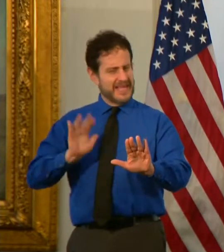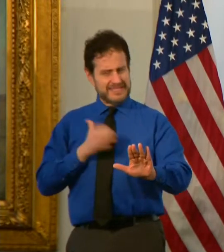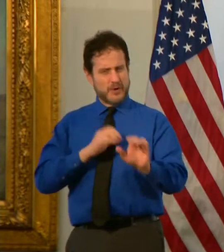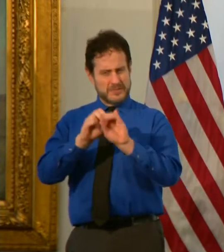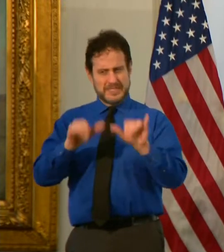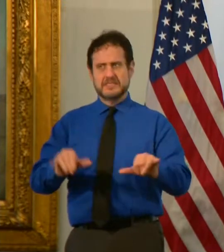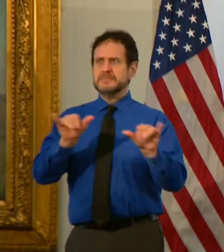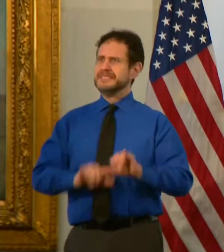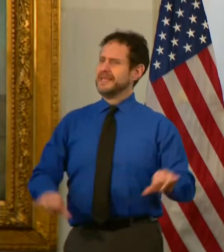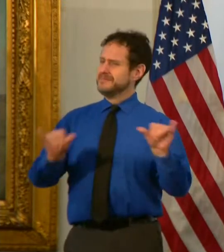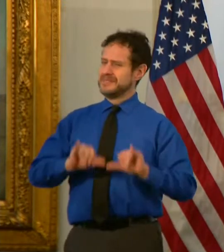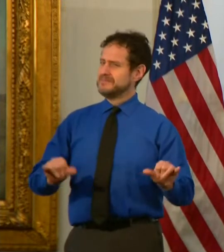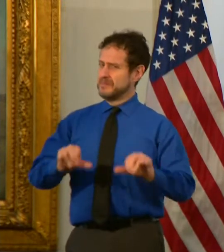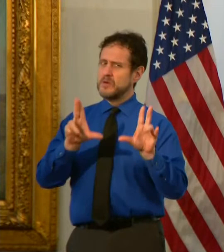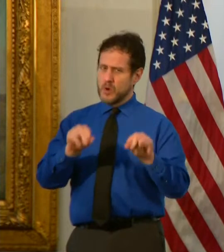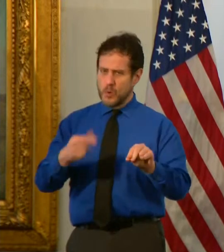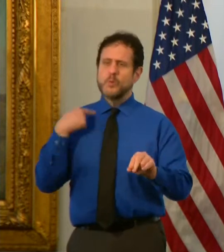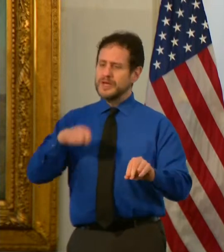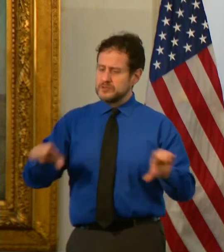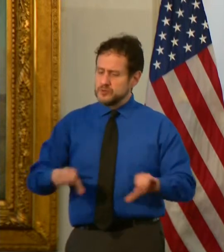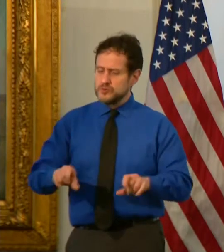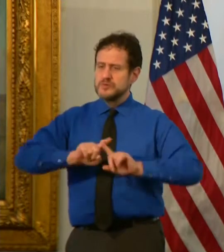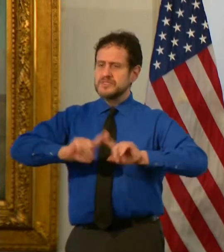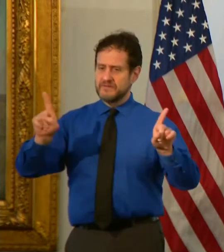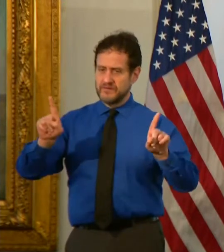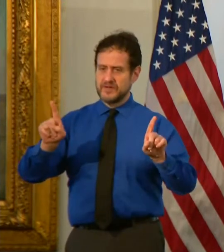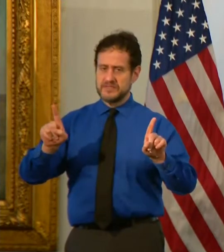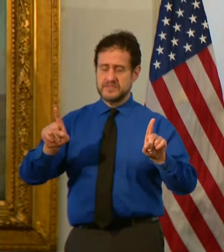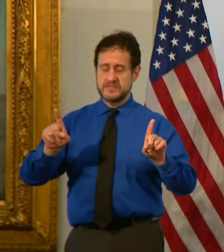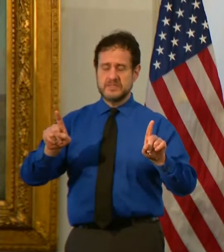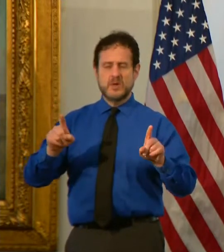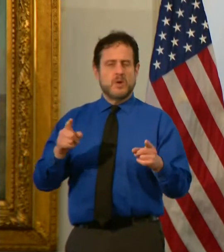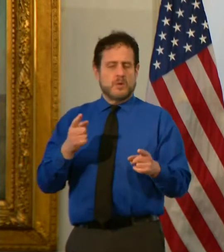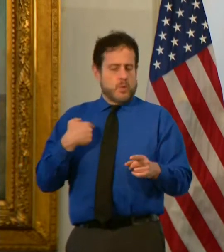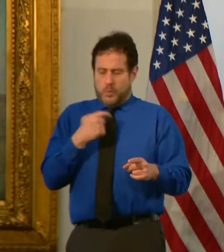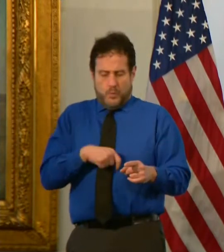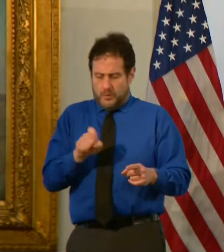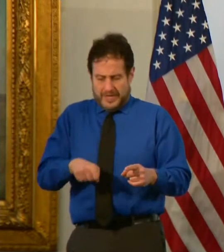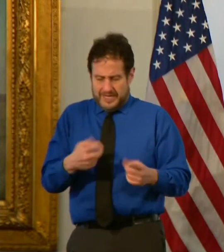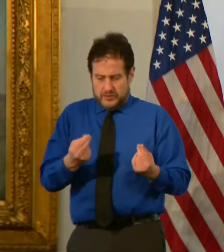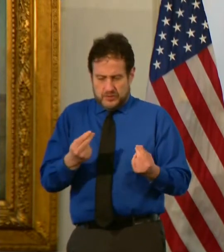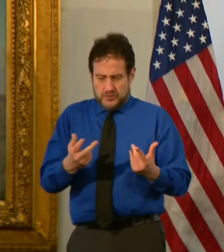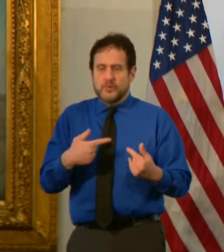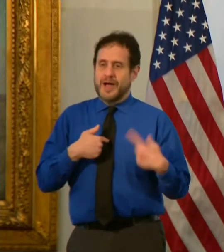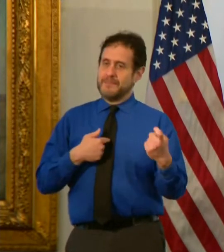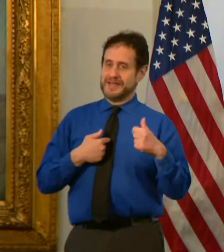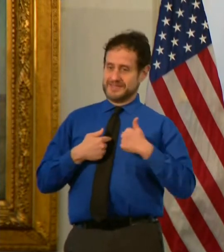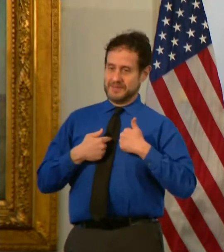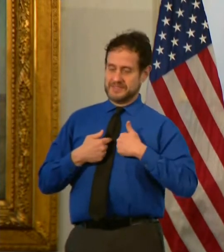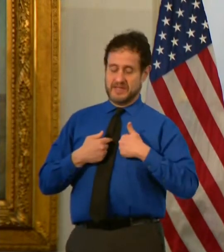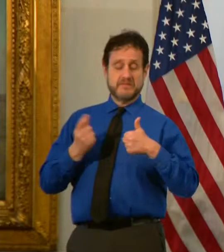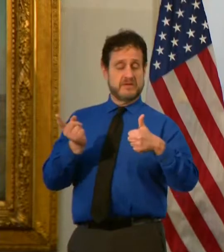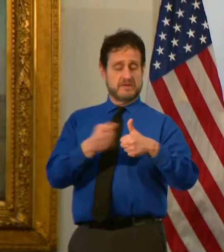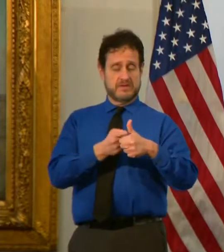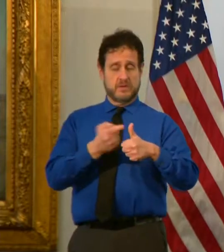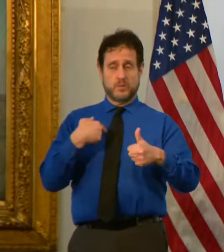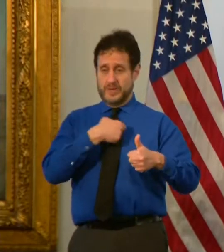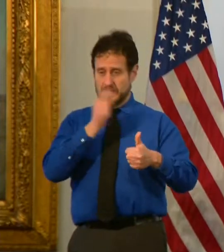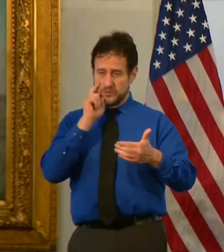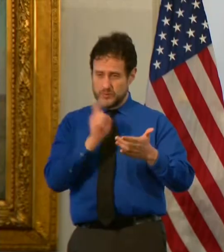What do we need to do? I'm asking that question for myself. What do we need to do? One, we need to